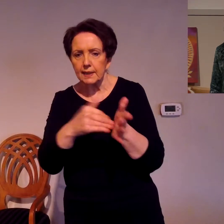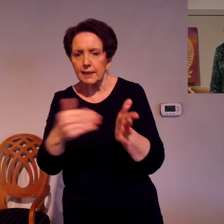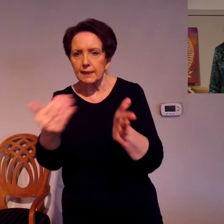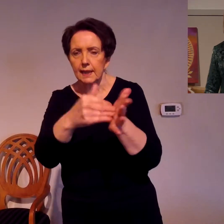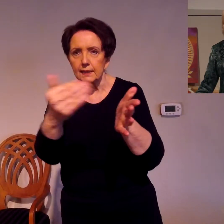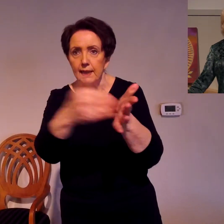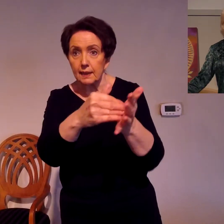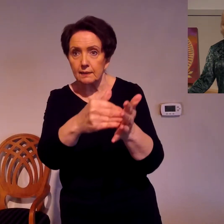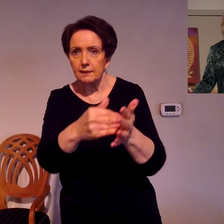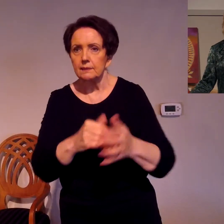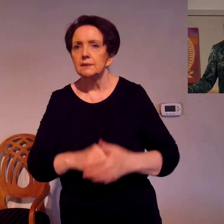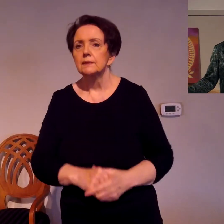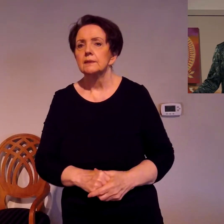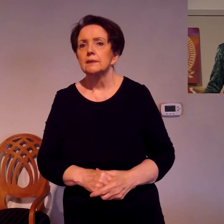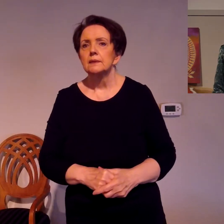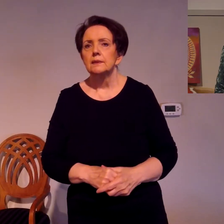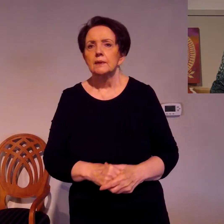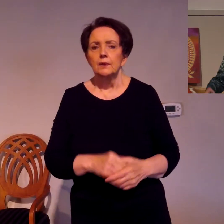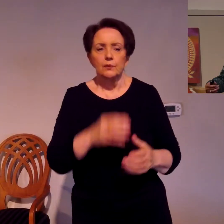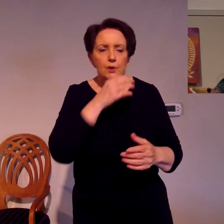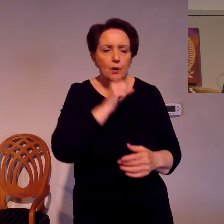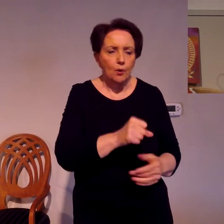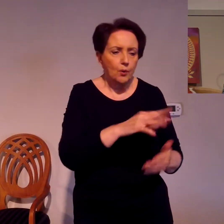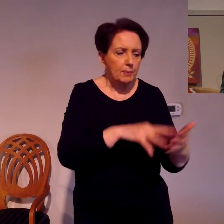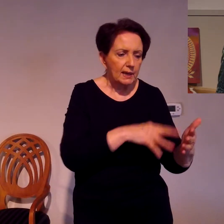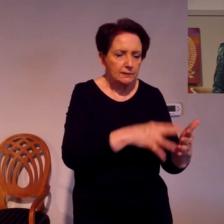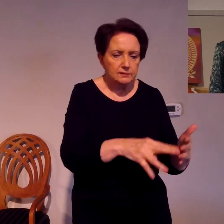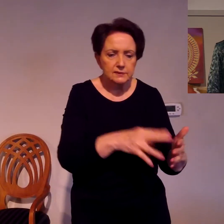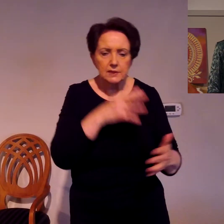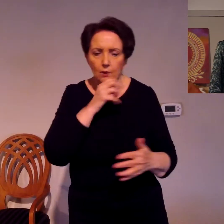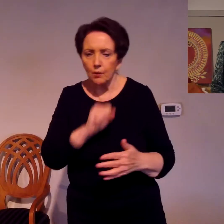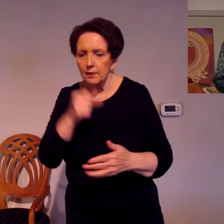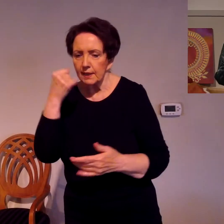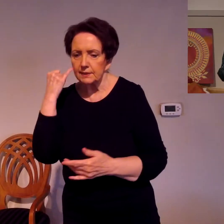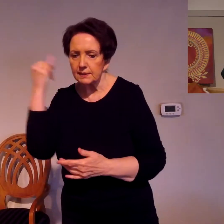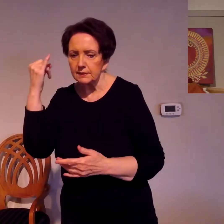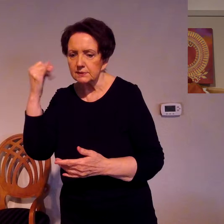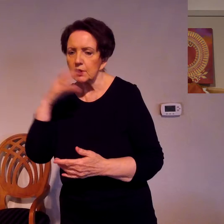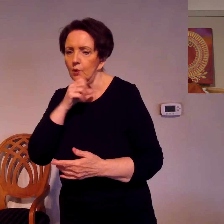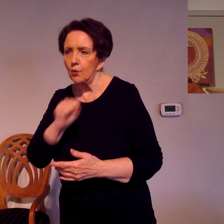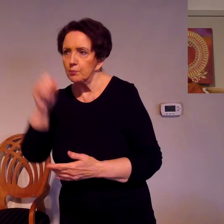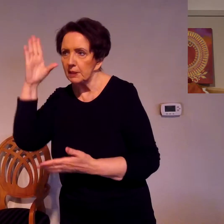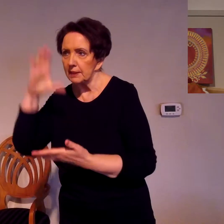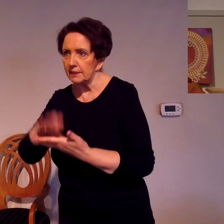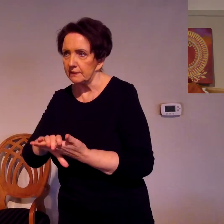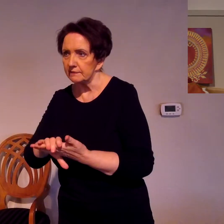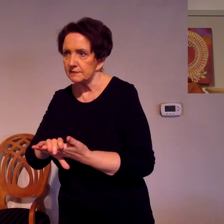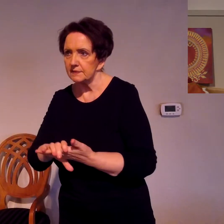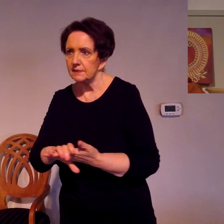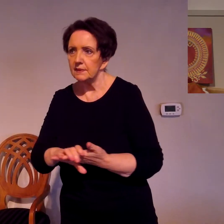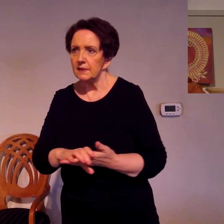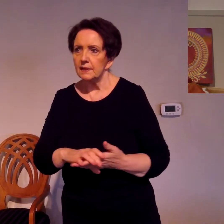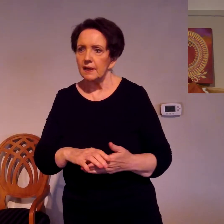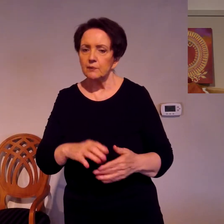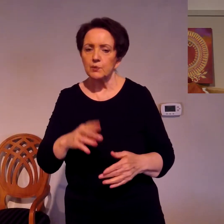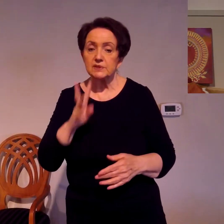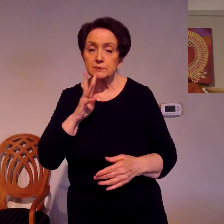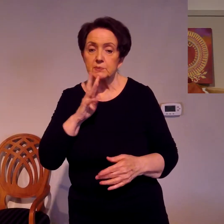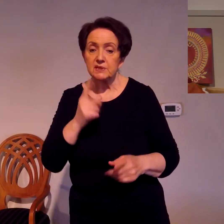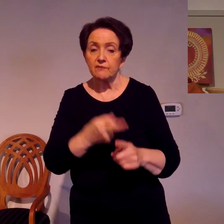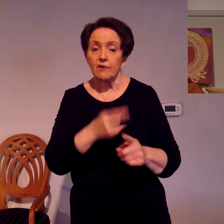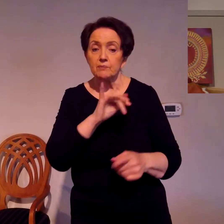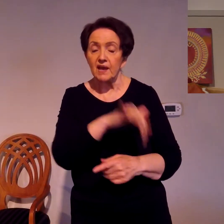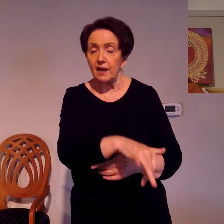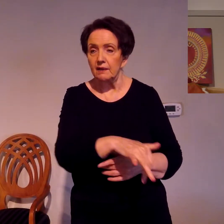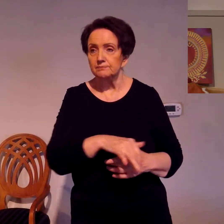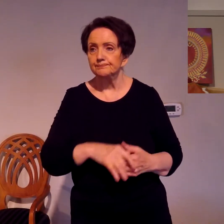keep reinforcing the old patterns, the old ideas, the old beliefs. And we keep acting and speaking out of that,